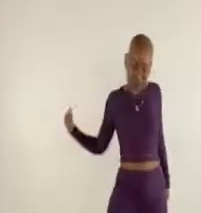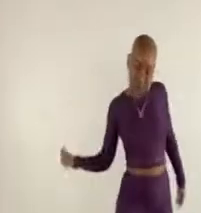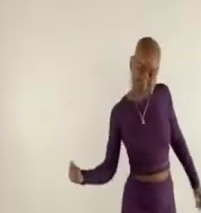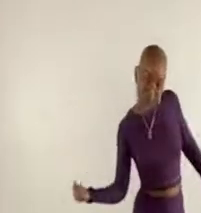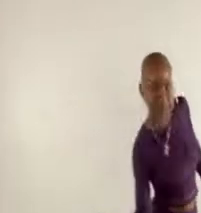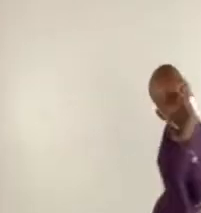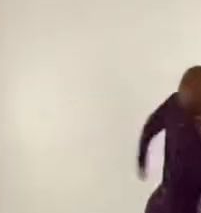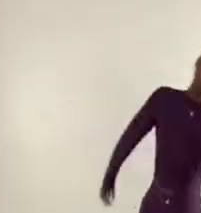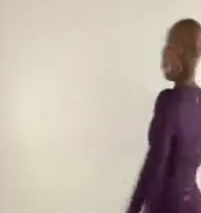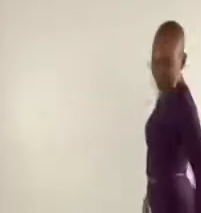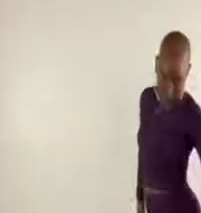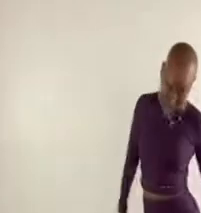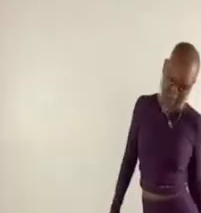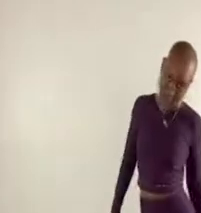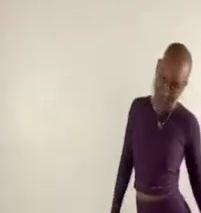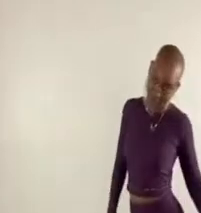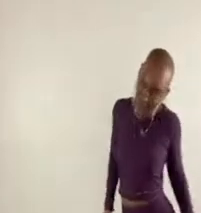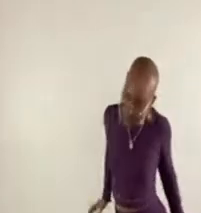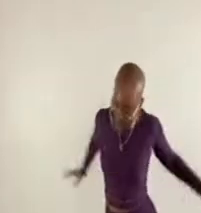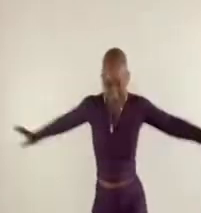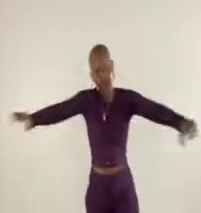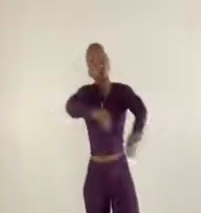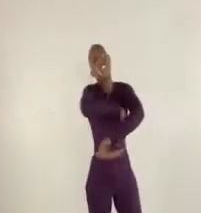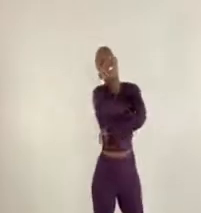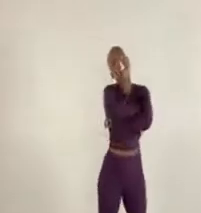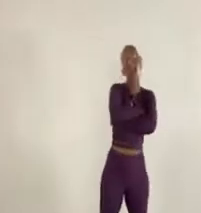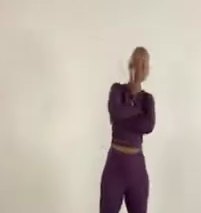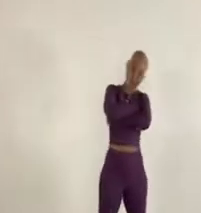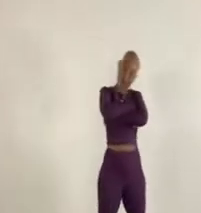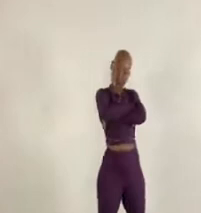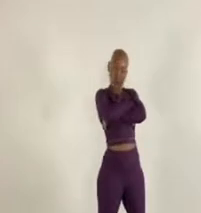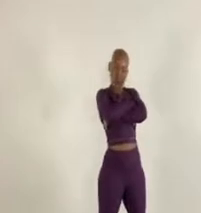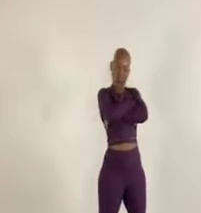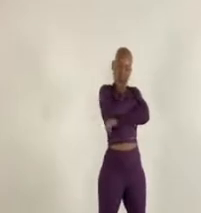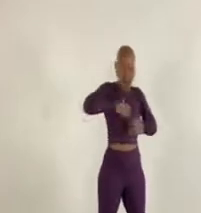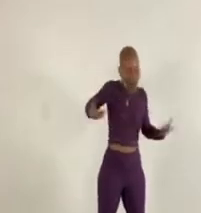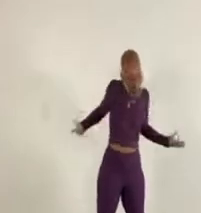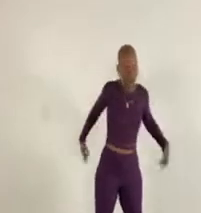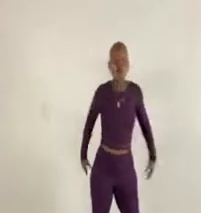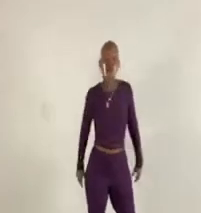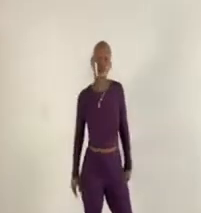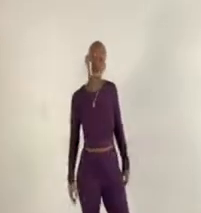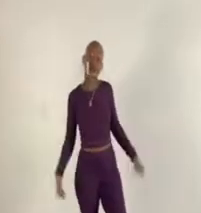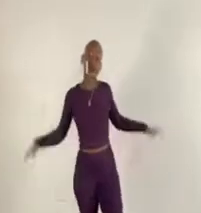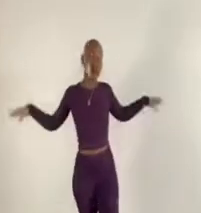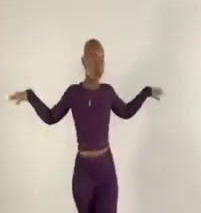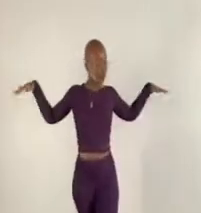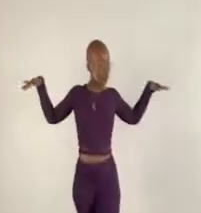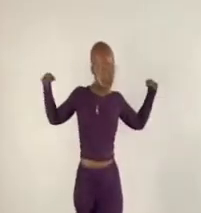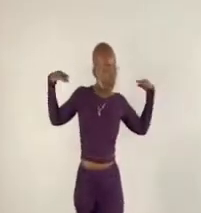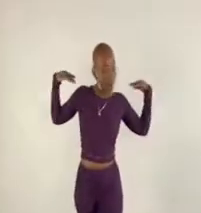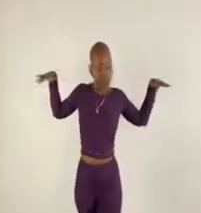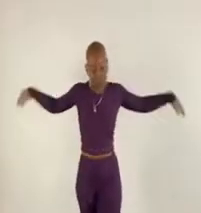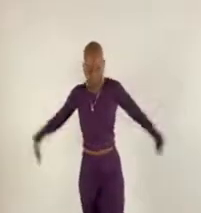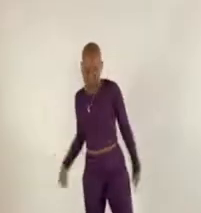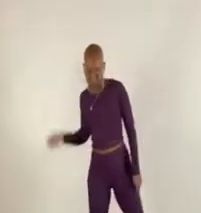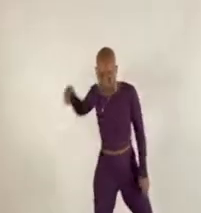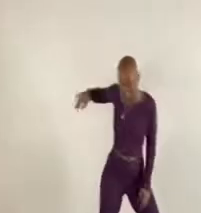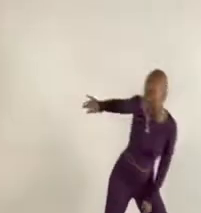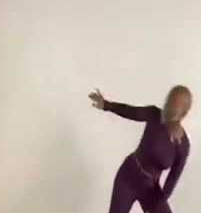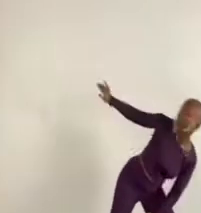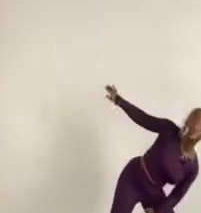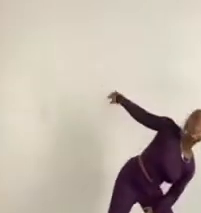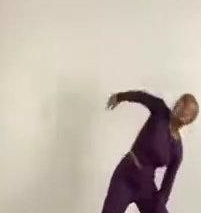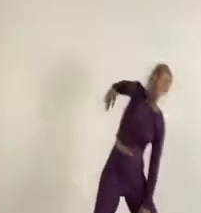Beyonce is my second cousin on my baby mama's side. I'm a card-carrying member of the NRA, and yes, I voted for the president, so why all